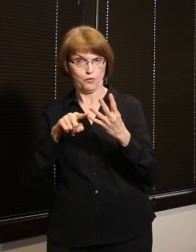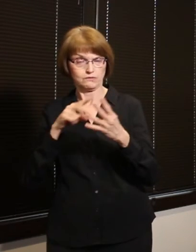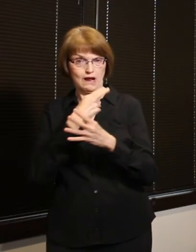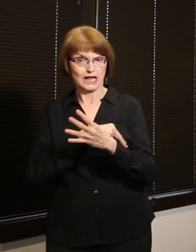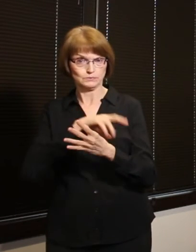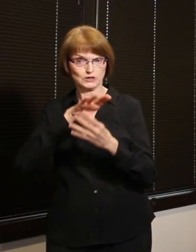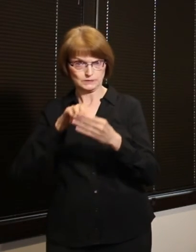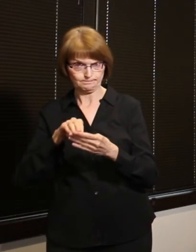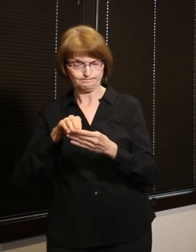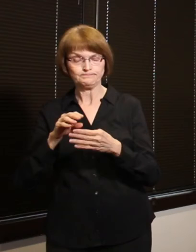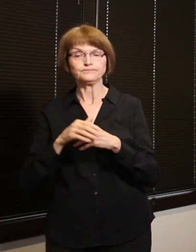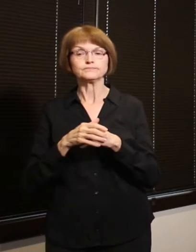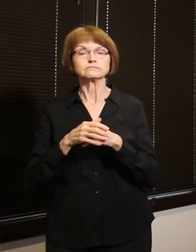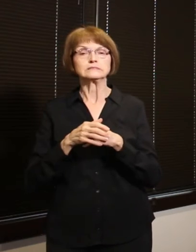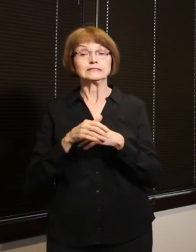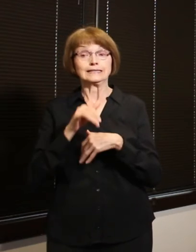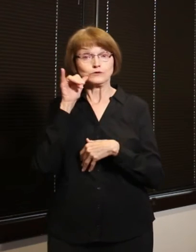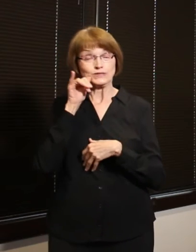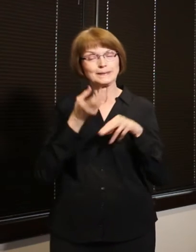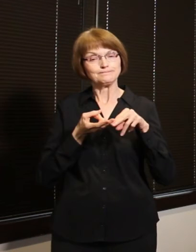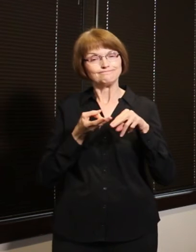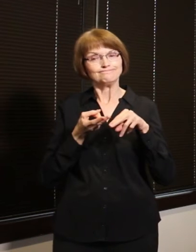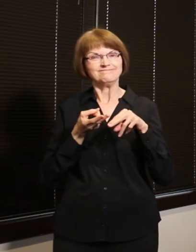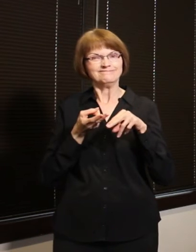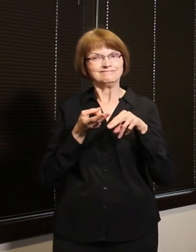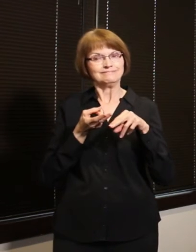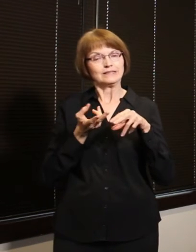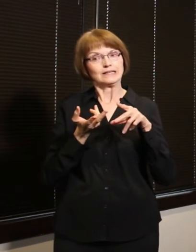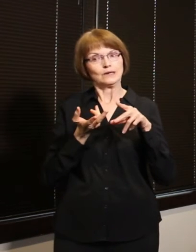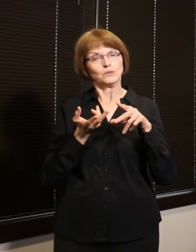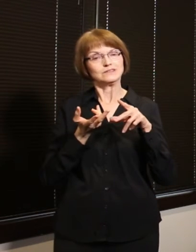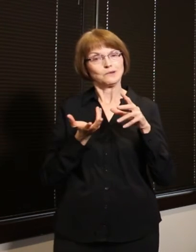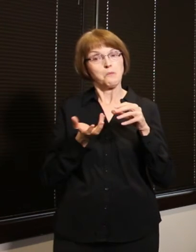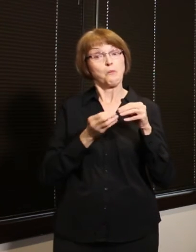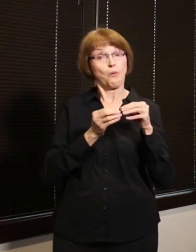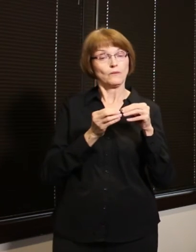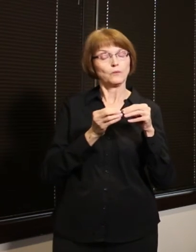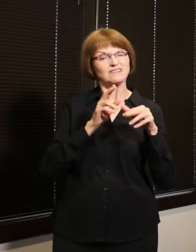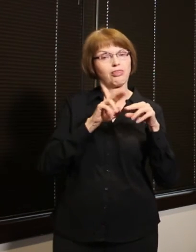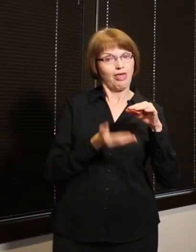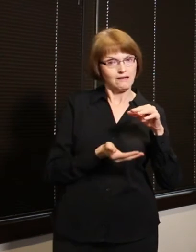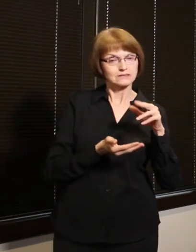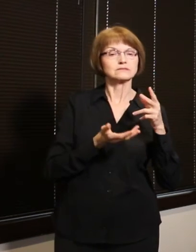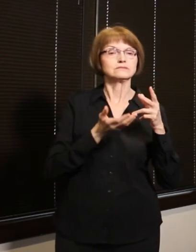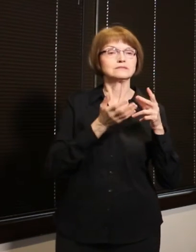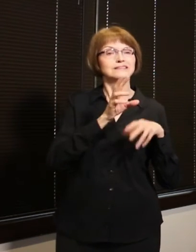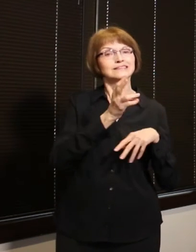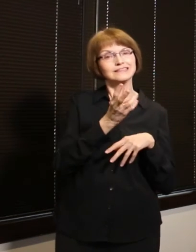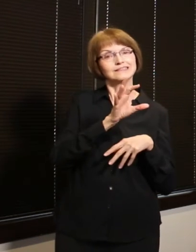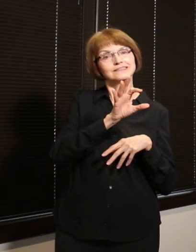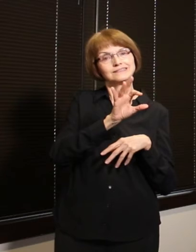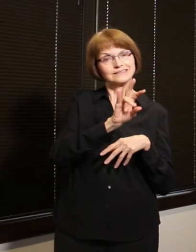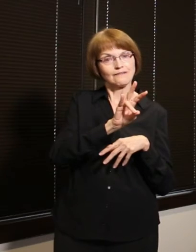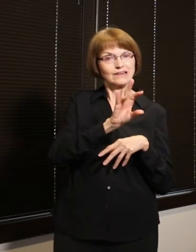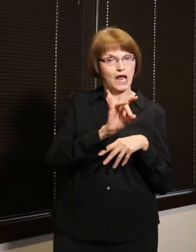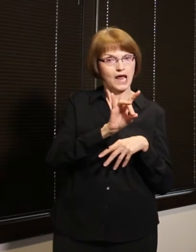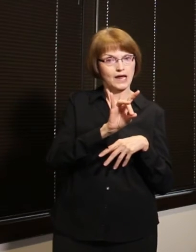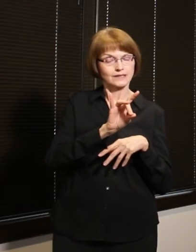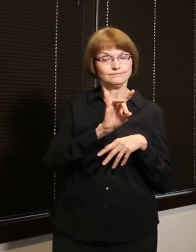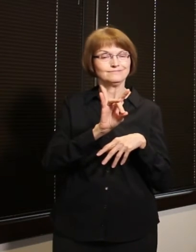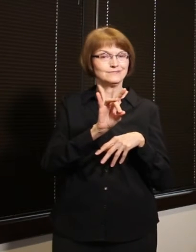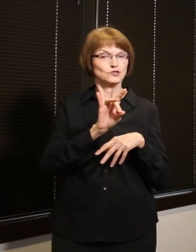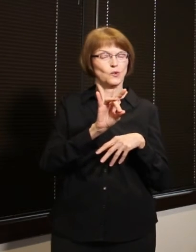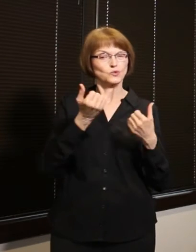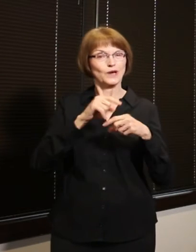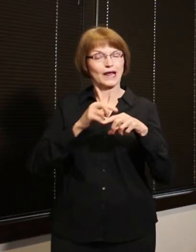hospitals. That's up compared to yesterday where we had 678. And again, that number will fluctuate daily, but we